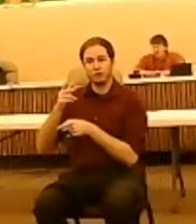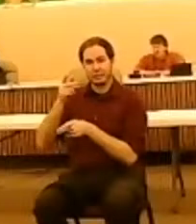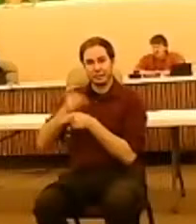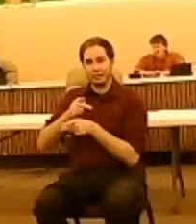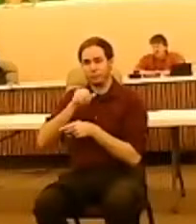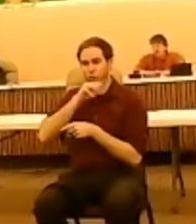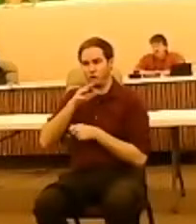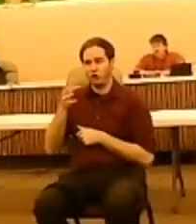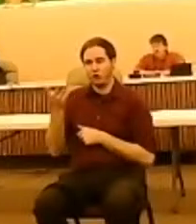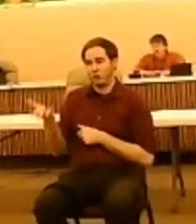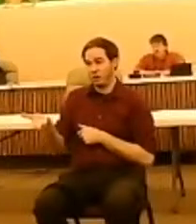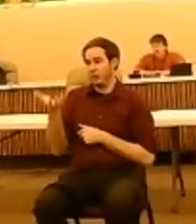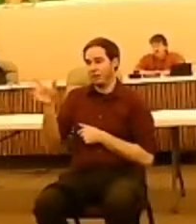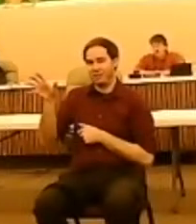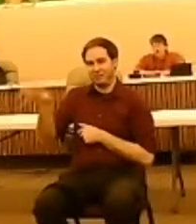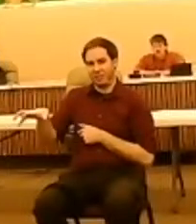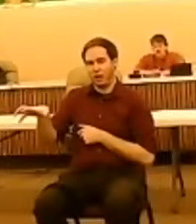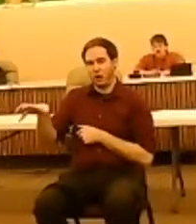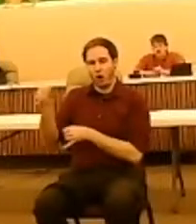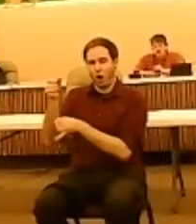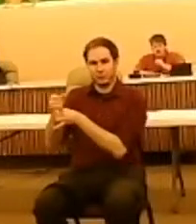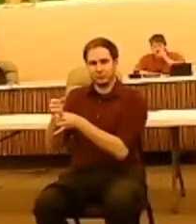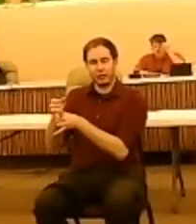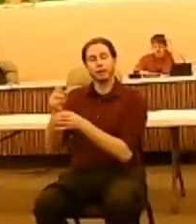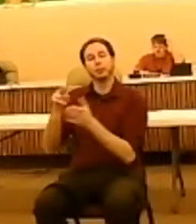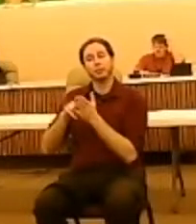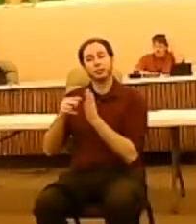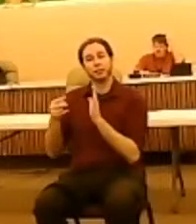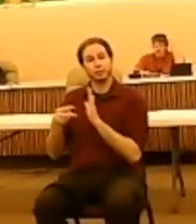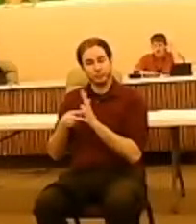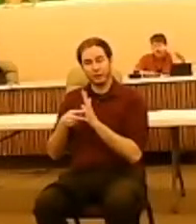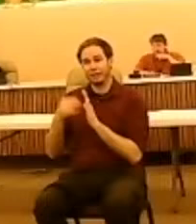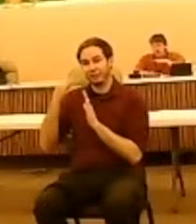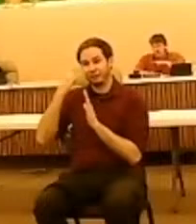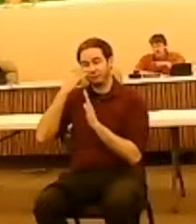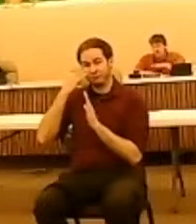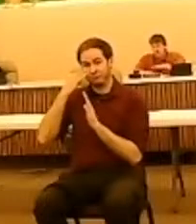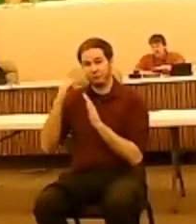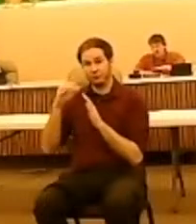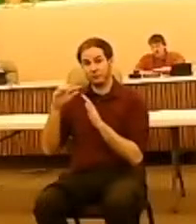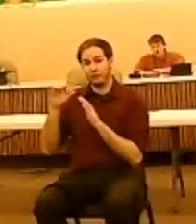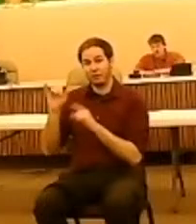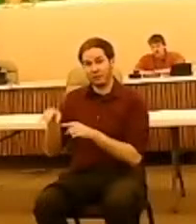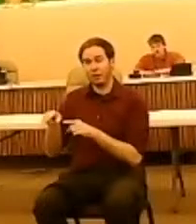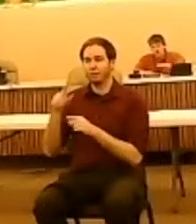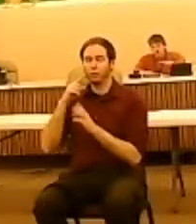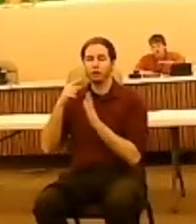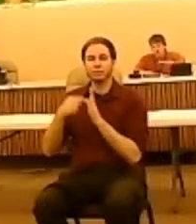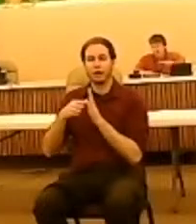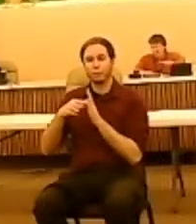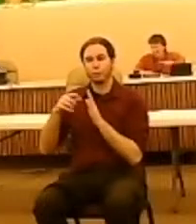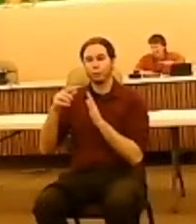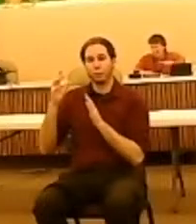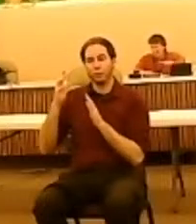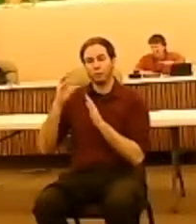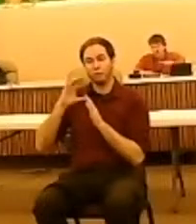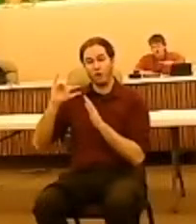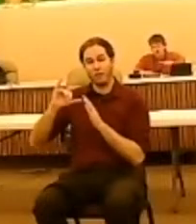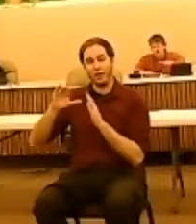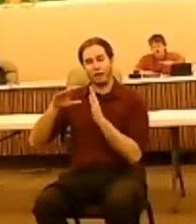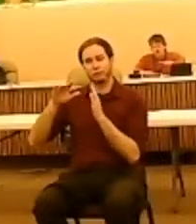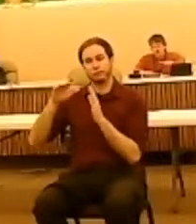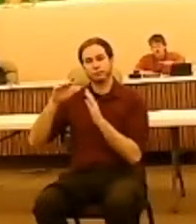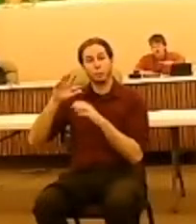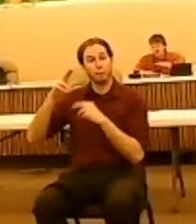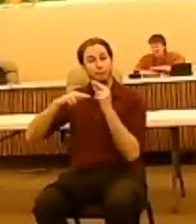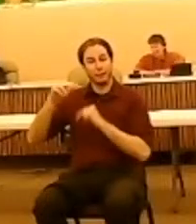site. So one of the things that did, when you do that, that's why the base elevation moved up some from